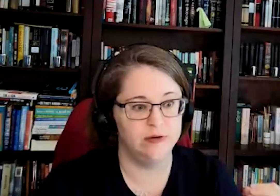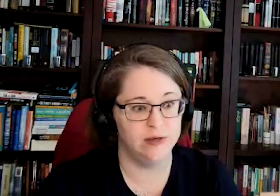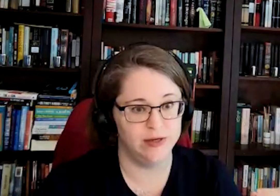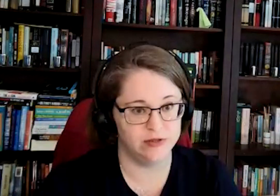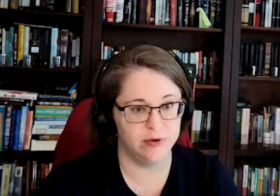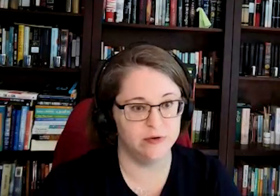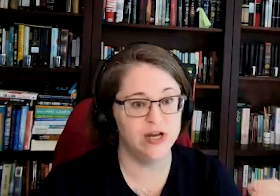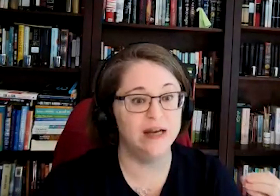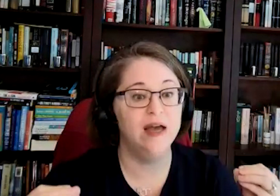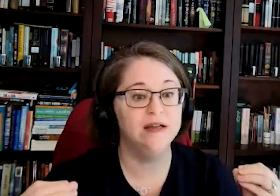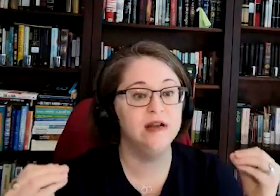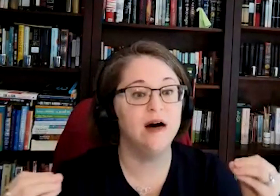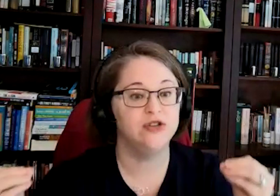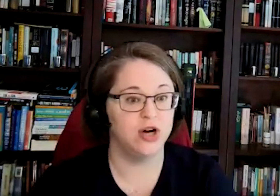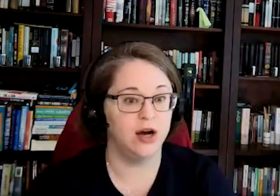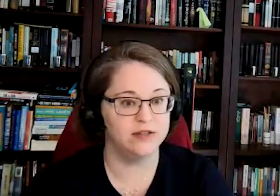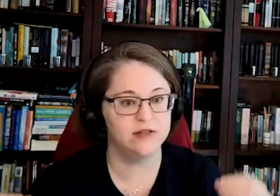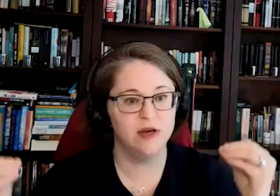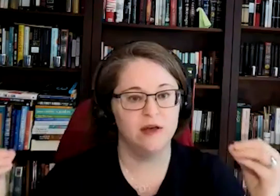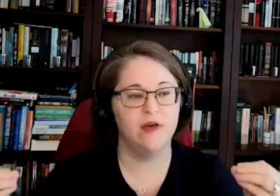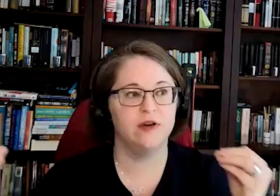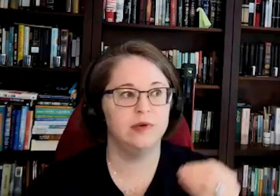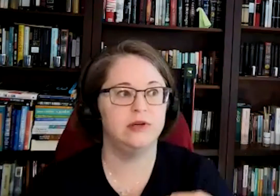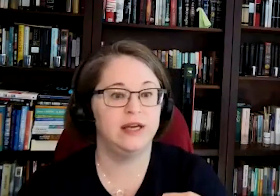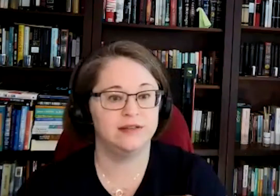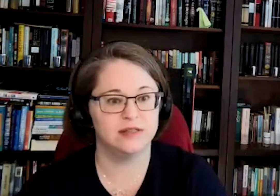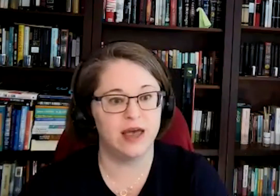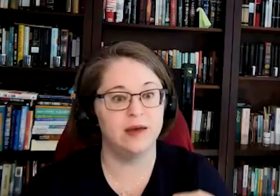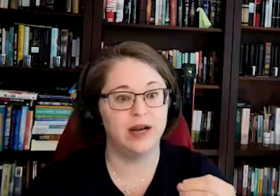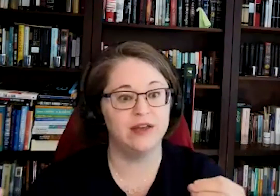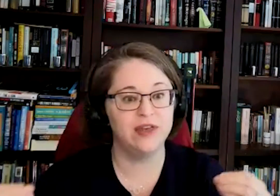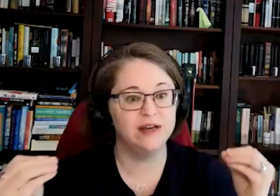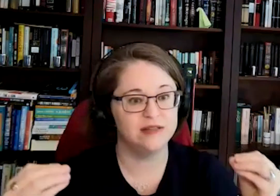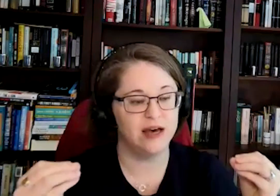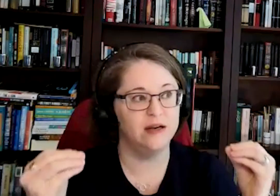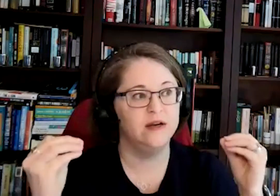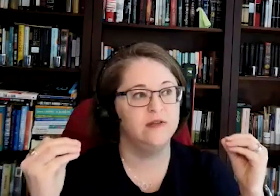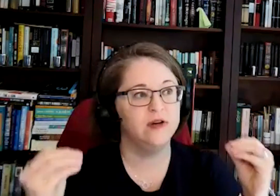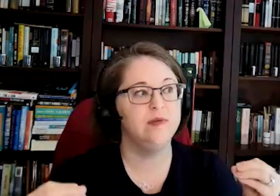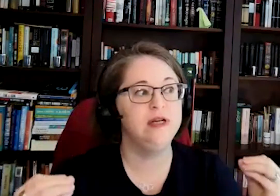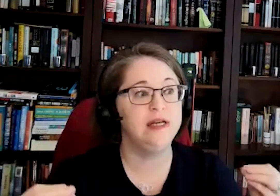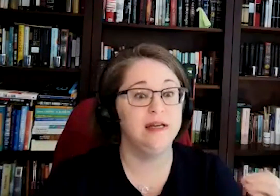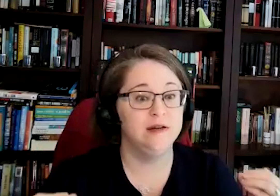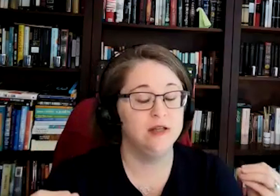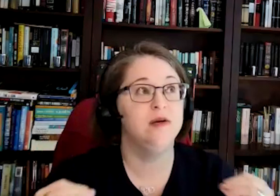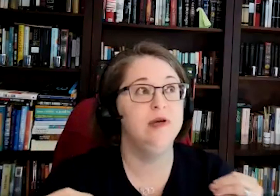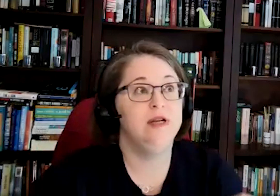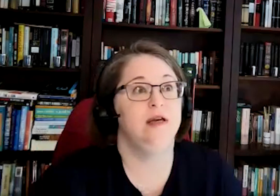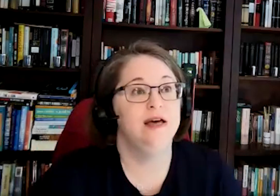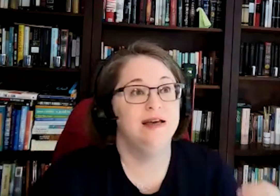participatory community-based approach. And it's not just that the community gets a say, but I think it's that the